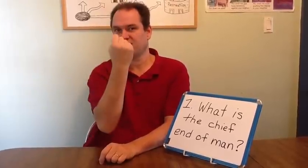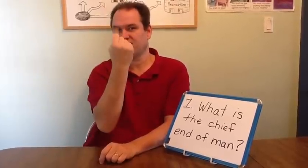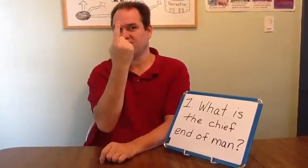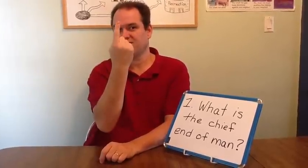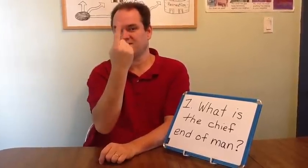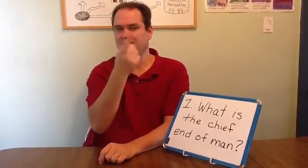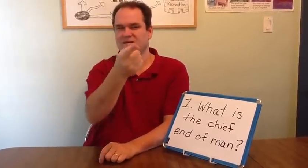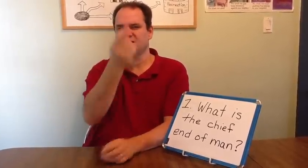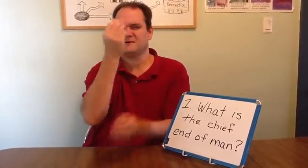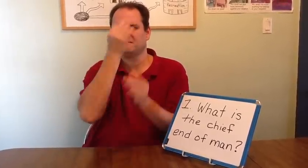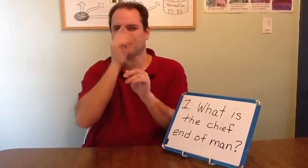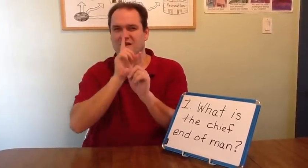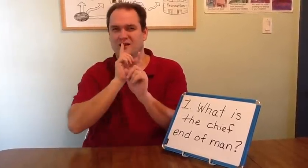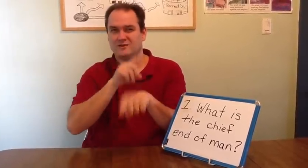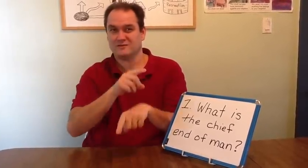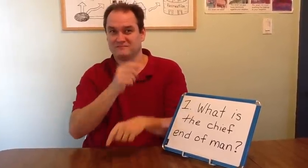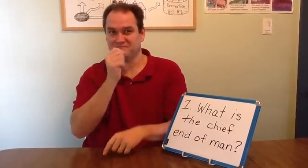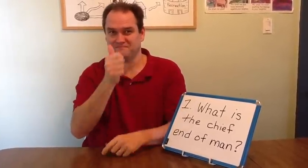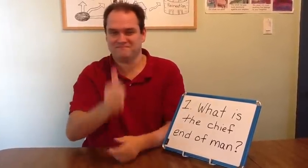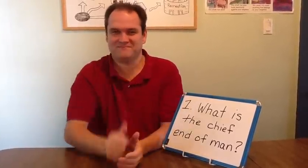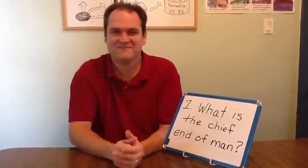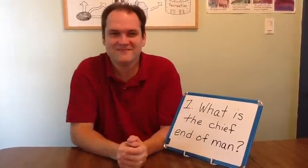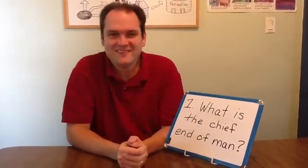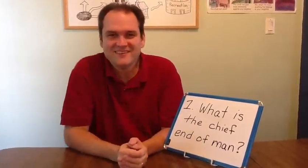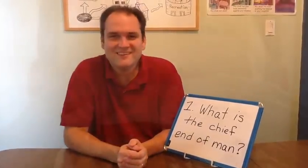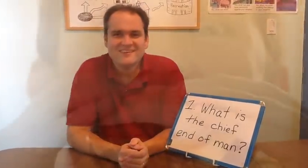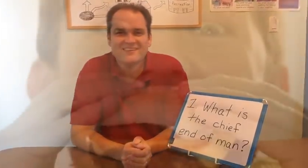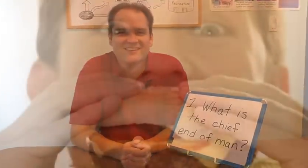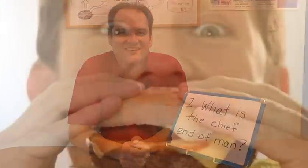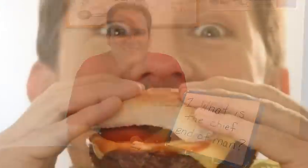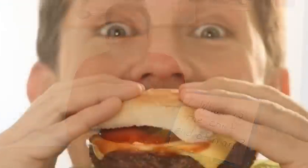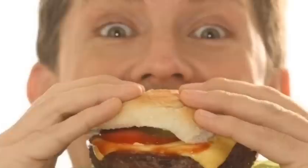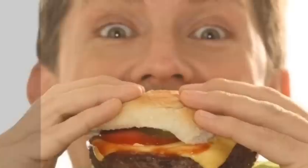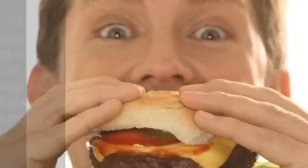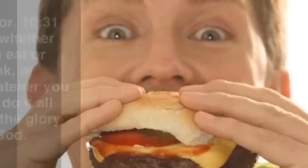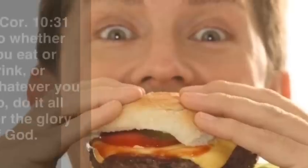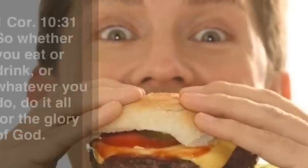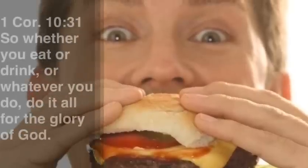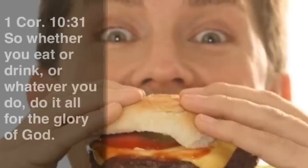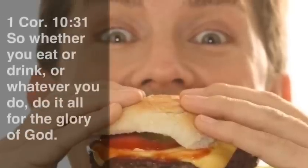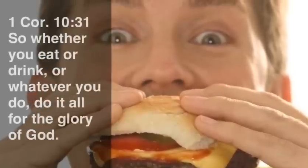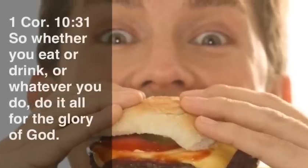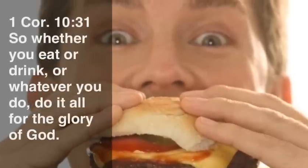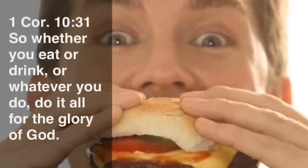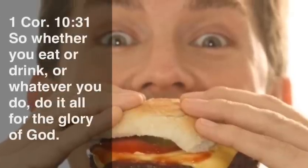chapter 16, verse 11. So after you read that, try and figure out the answer.